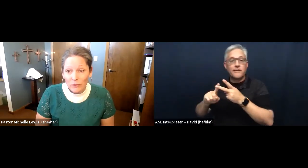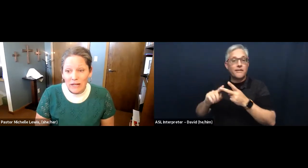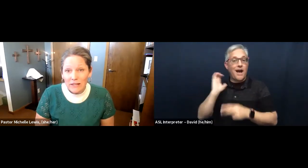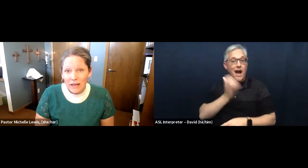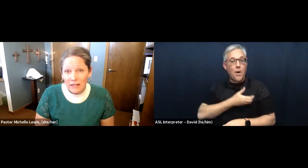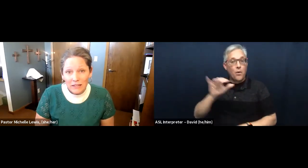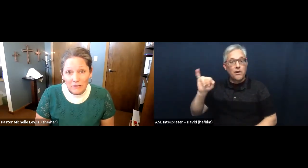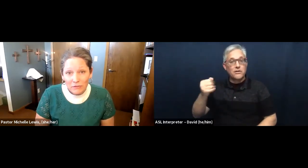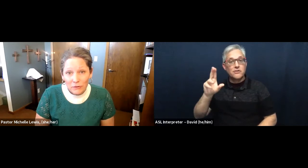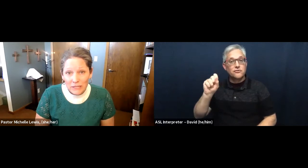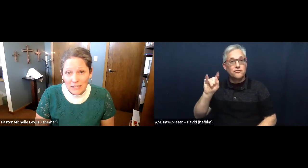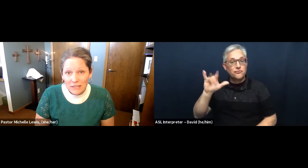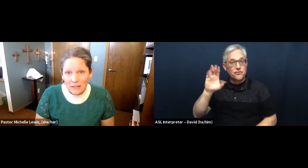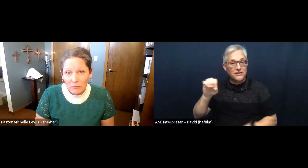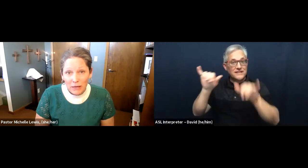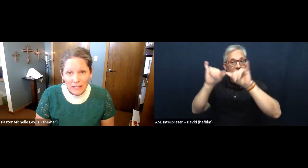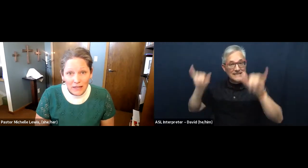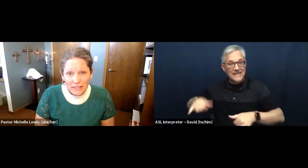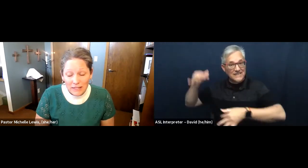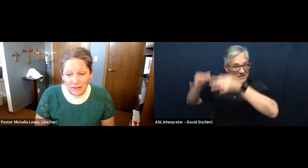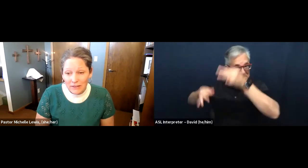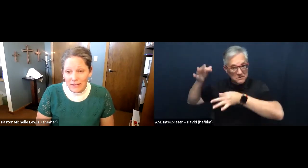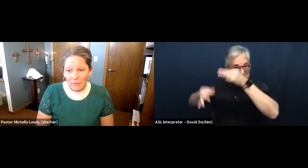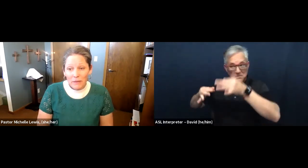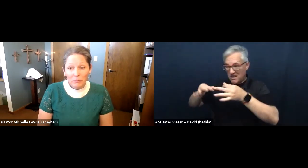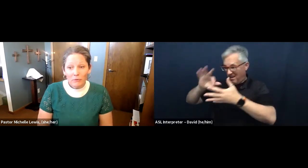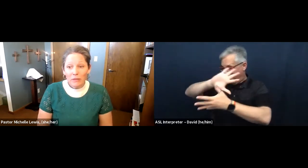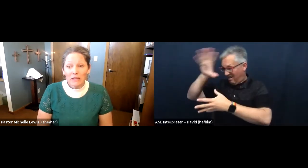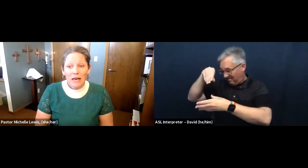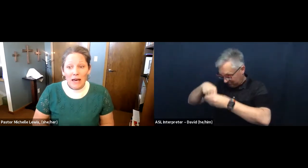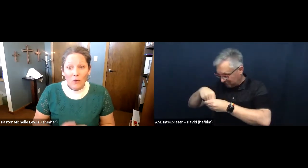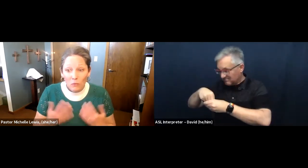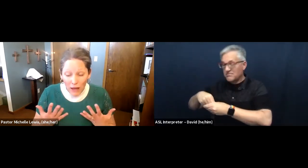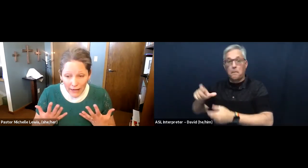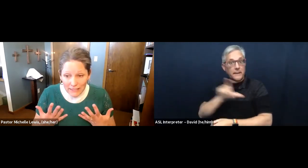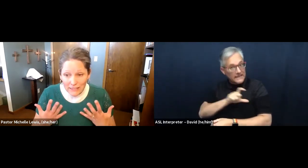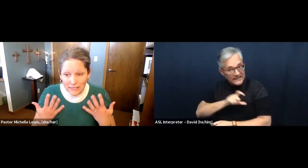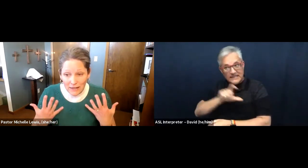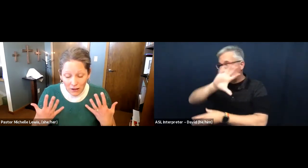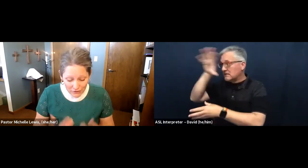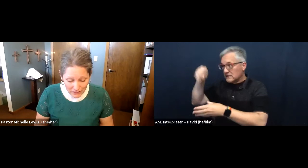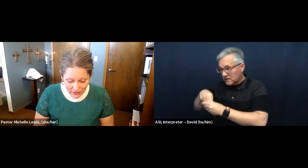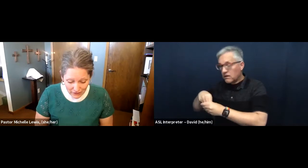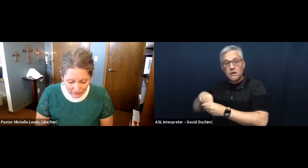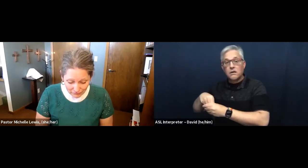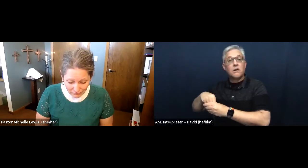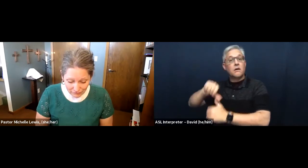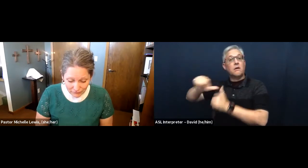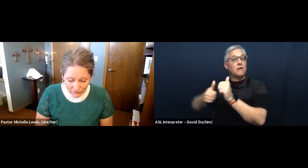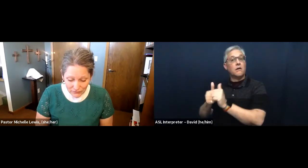were created and influenced by the idea that people with light colored